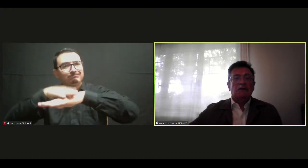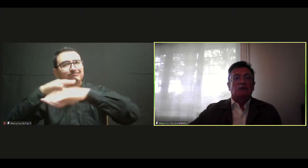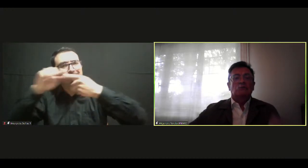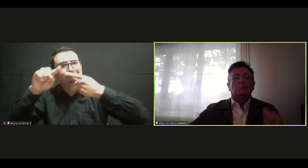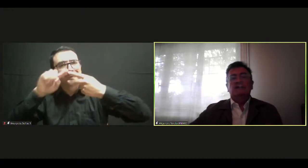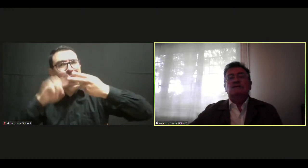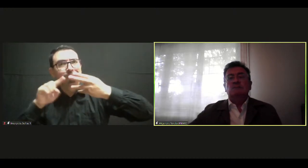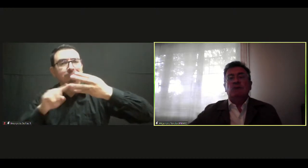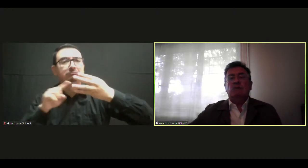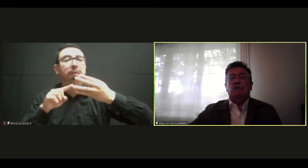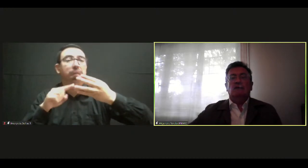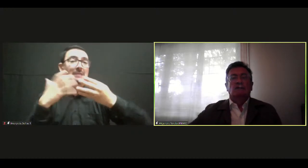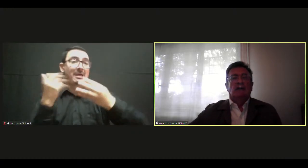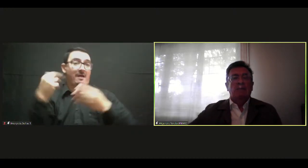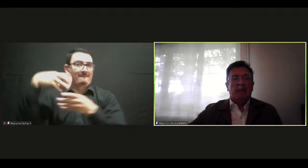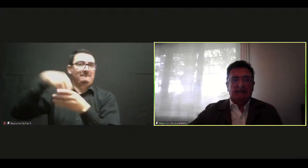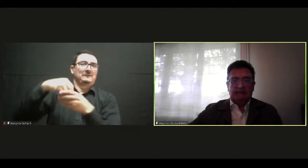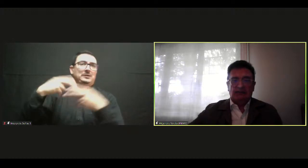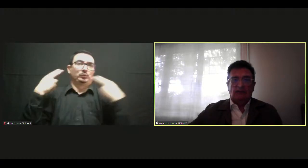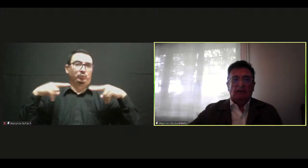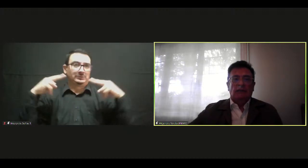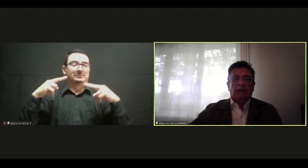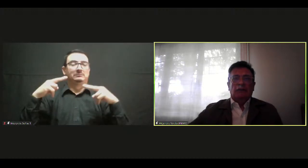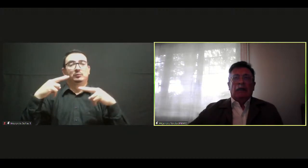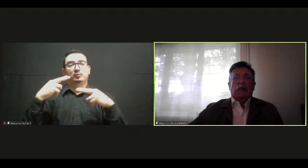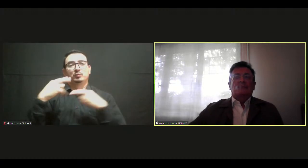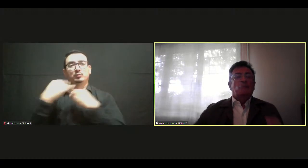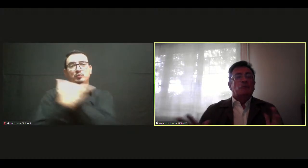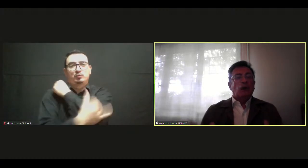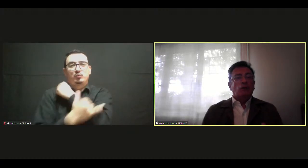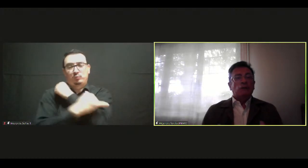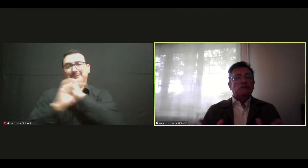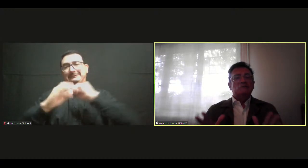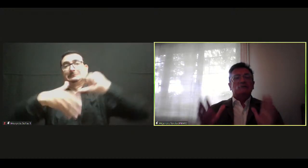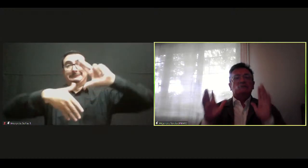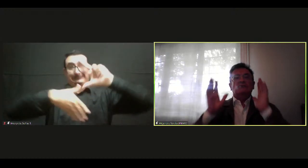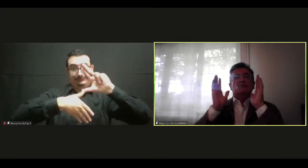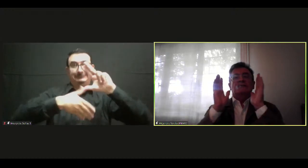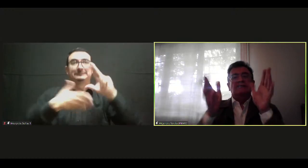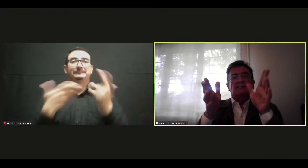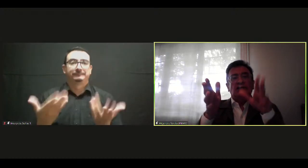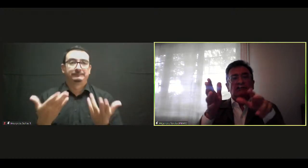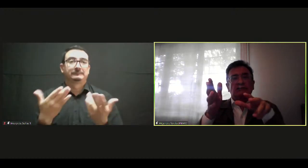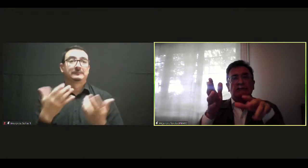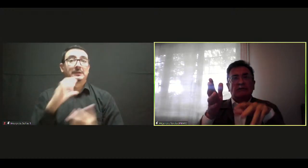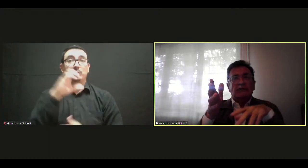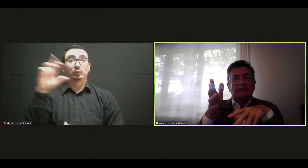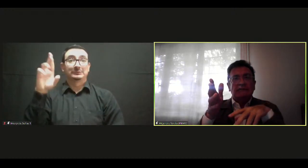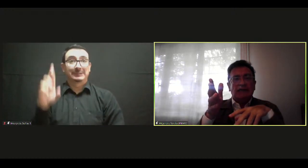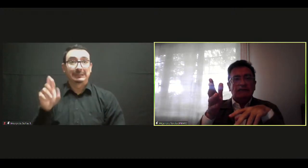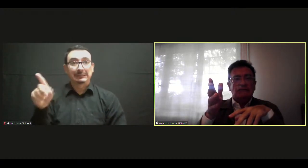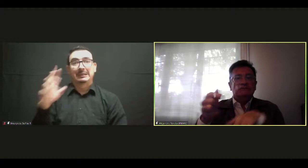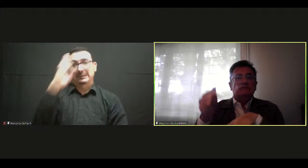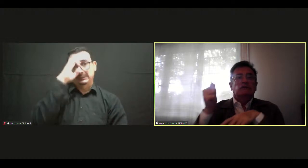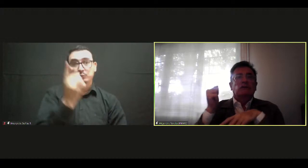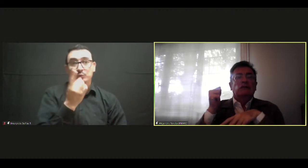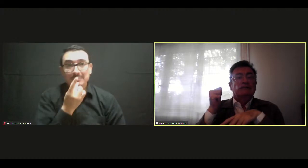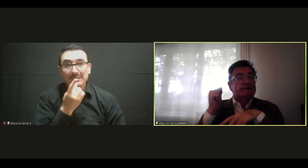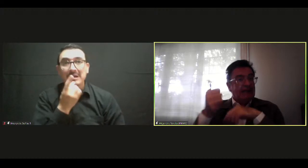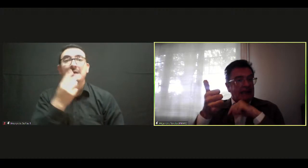Rica, Dominican Republic, and Mexico. The program addressed to the national tourism